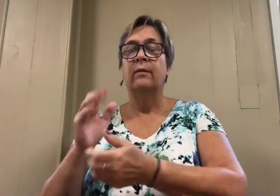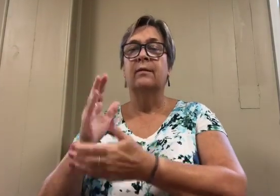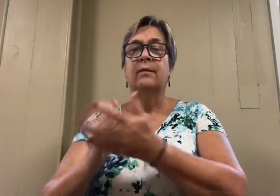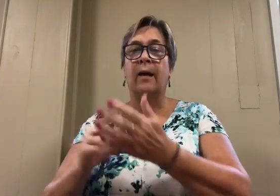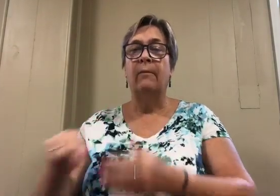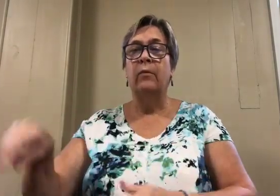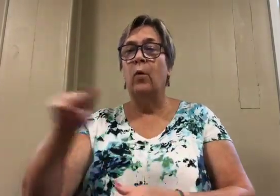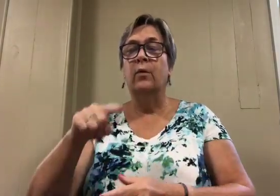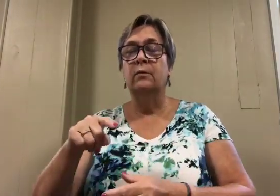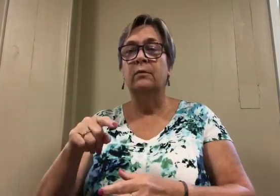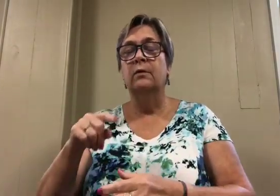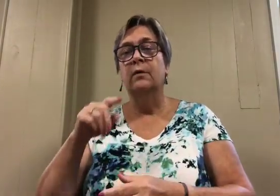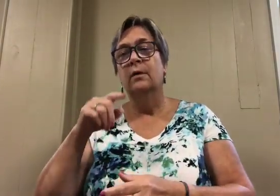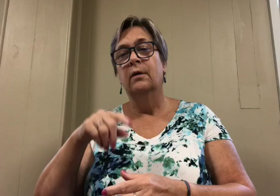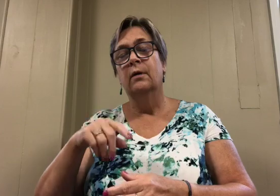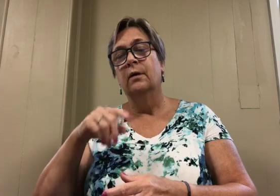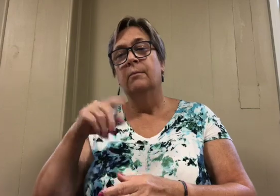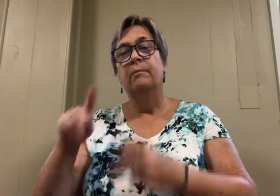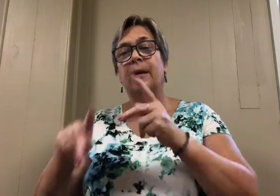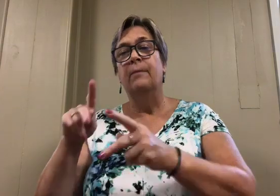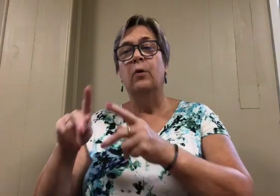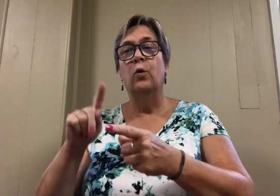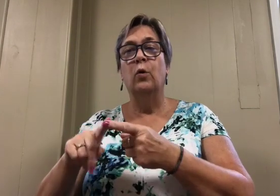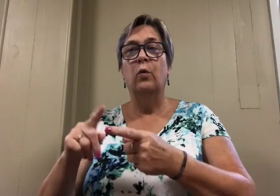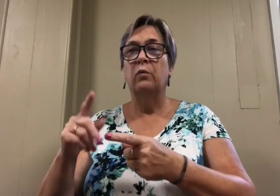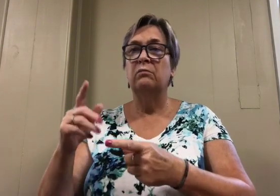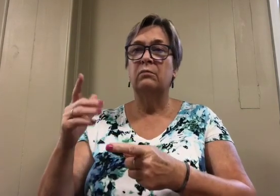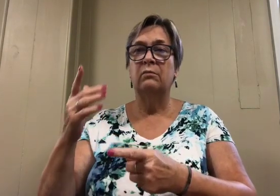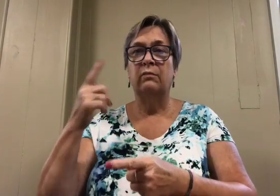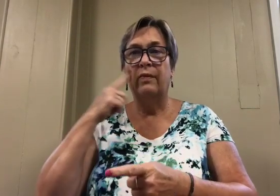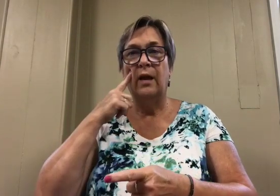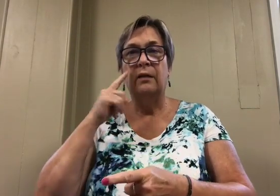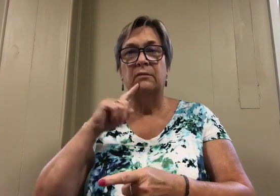autism, while those people